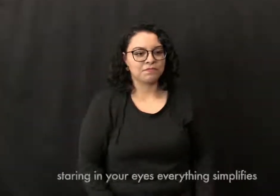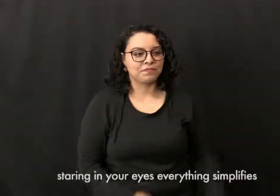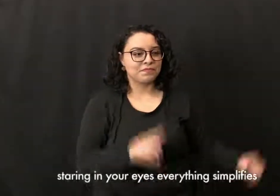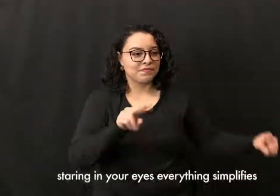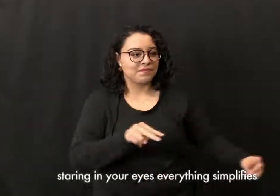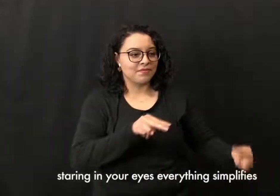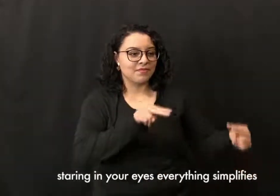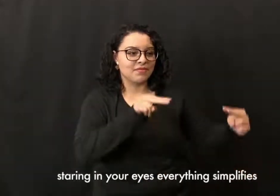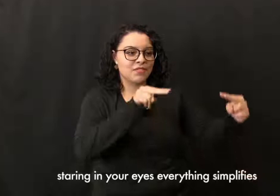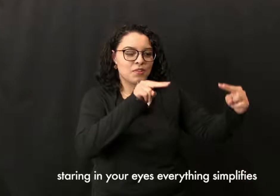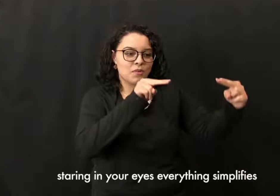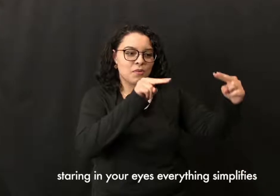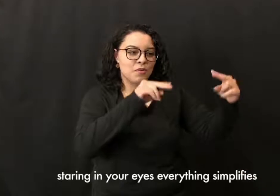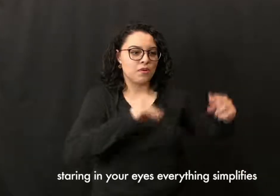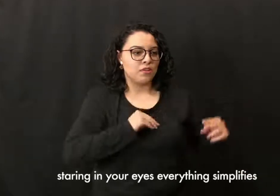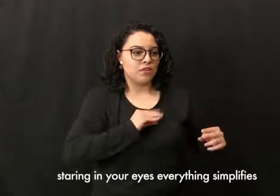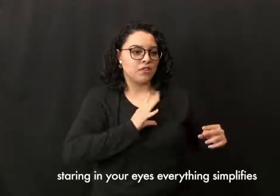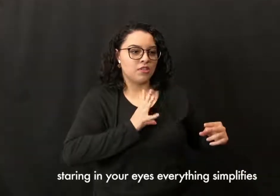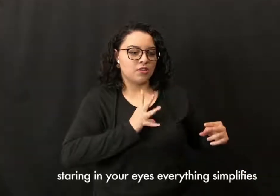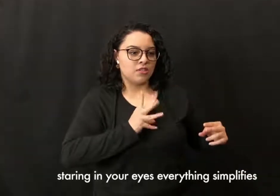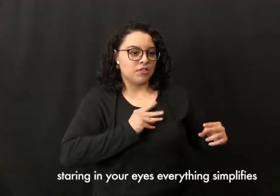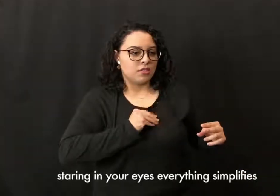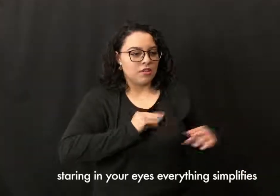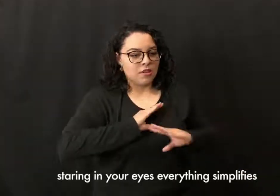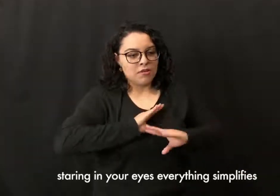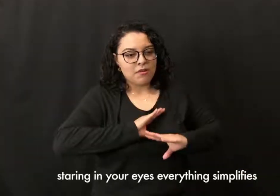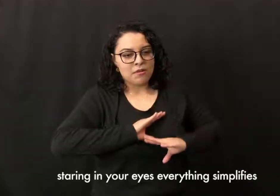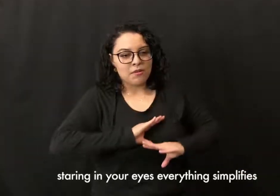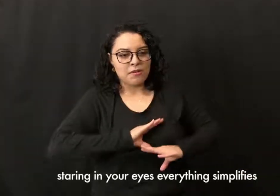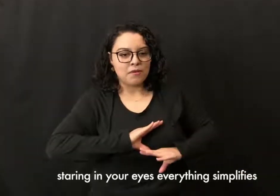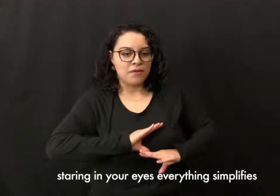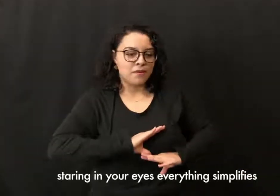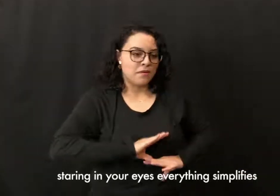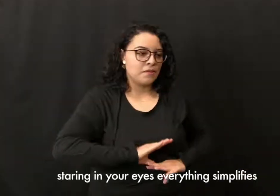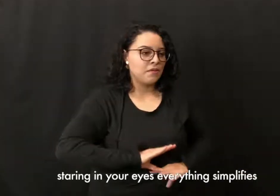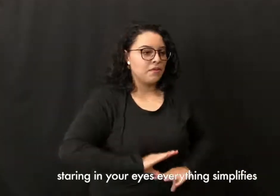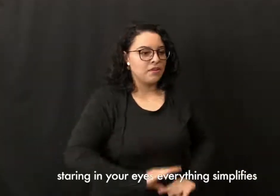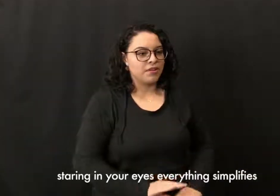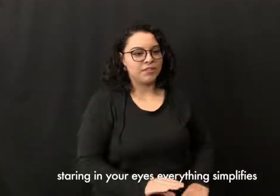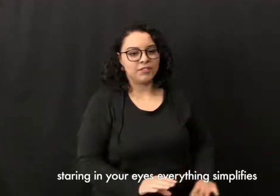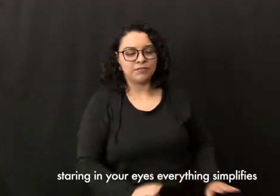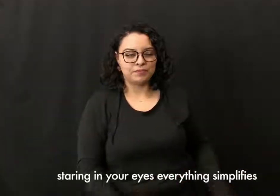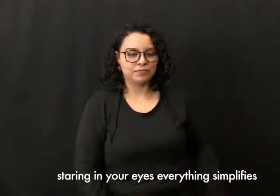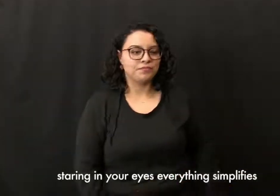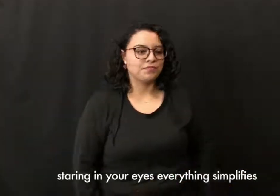Staring in your eyes, everything simplifies